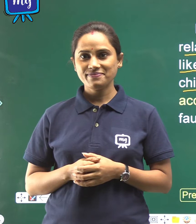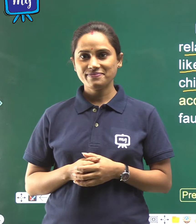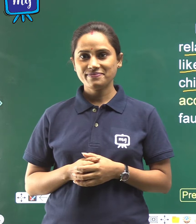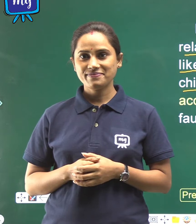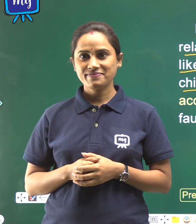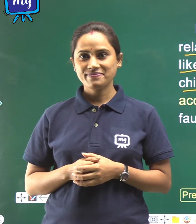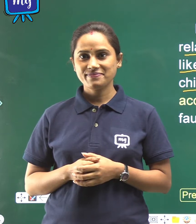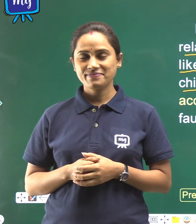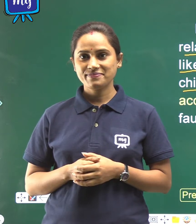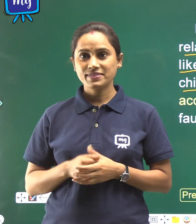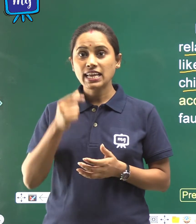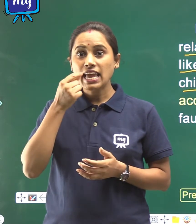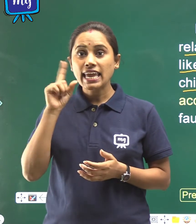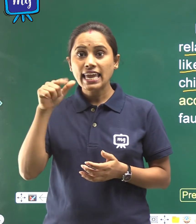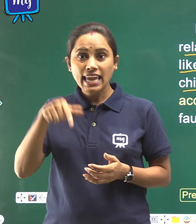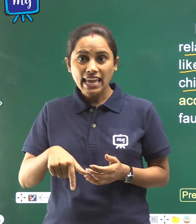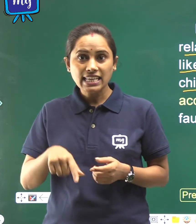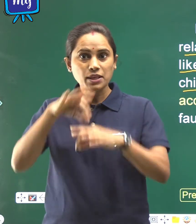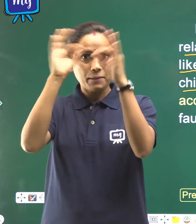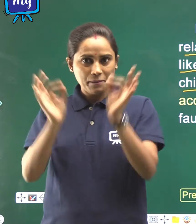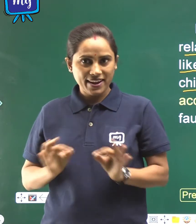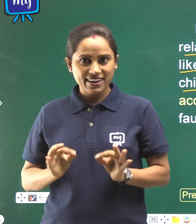He is prepared